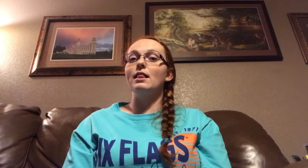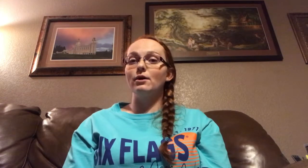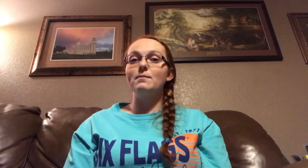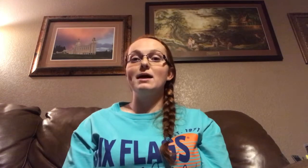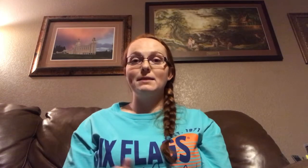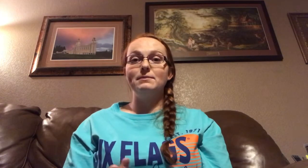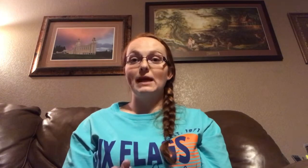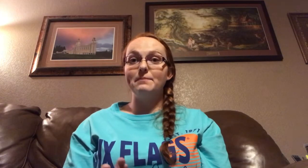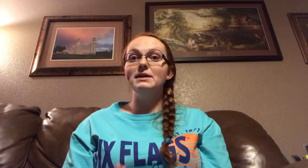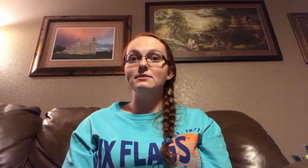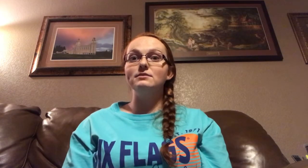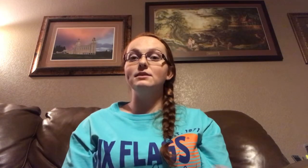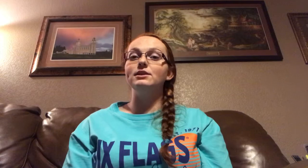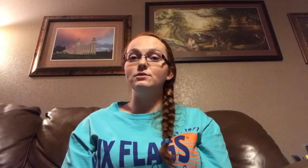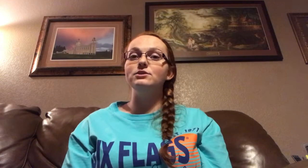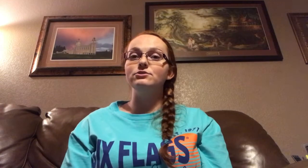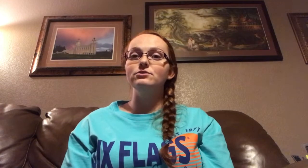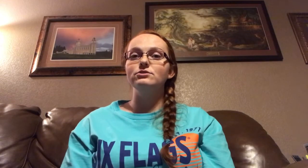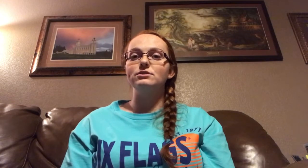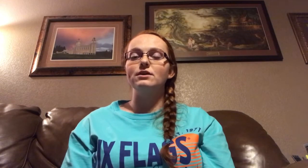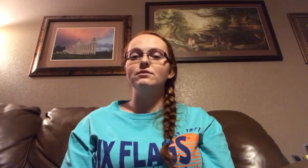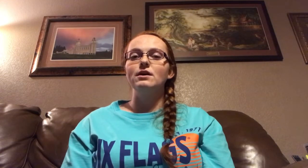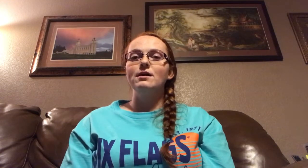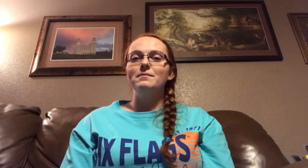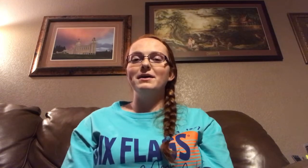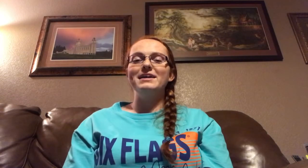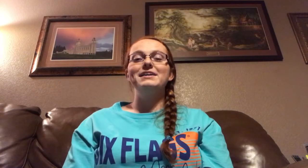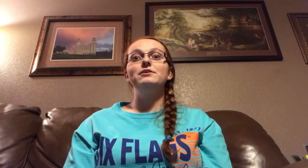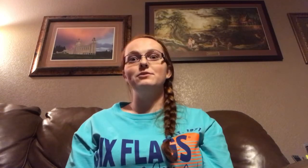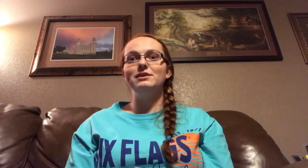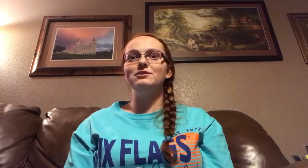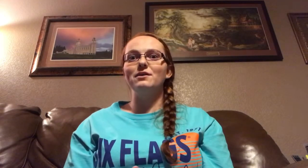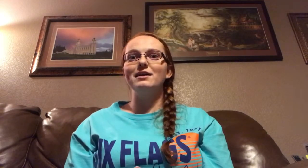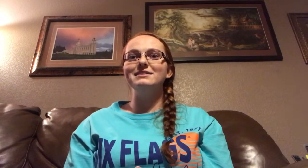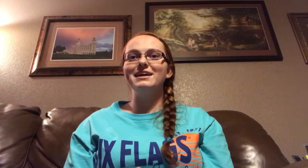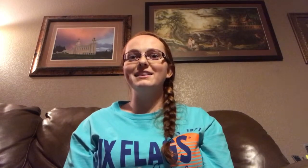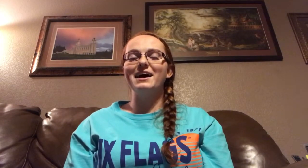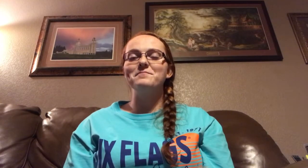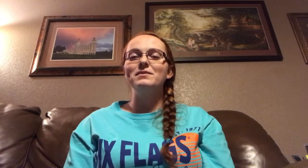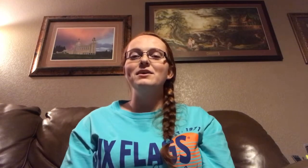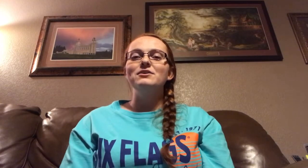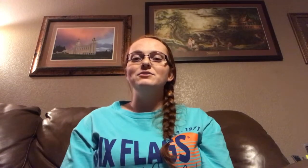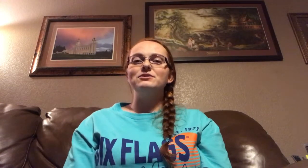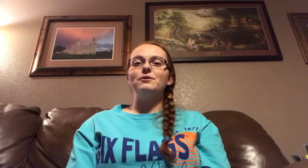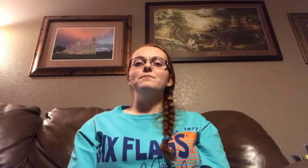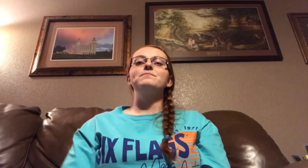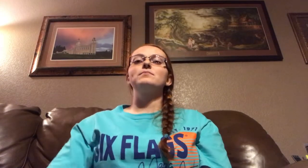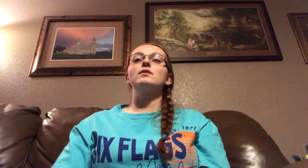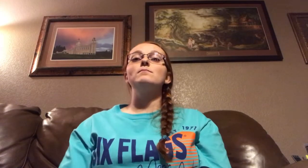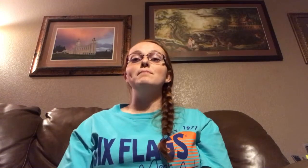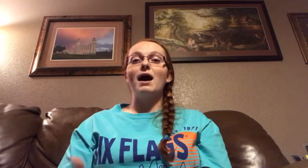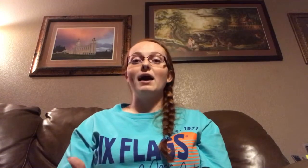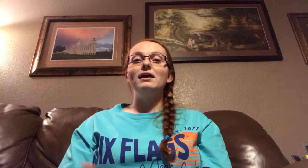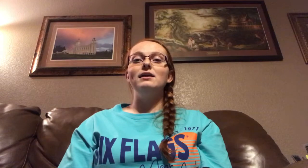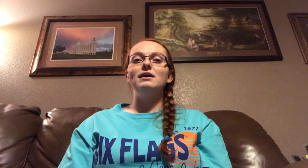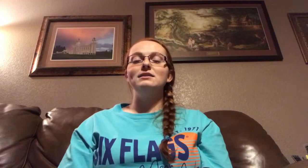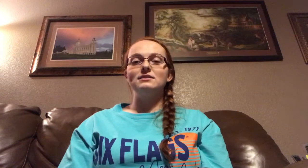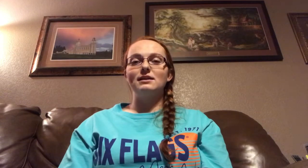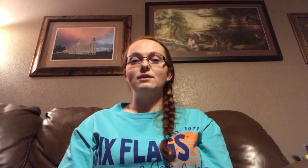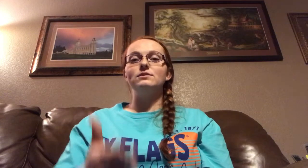hello, my name is, and then you'd introduce yourself. But you need to know how to sign that. So my in sign language